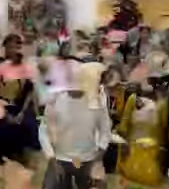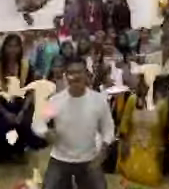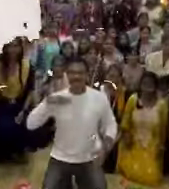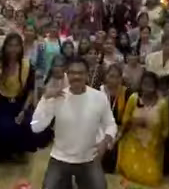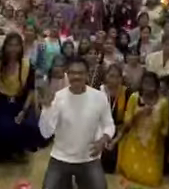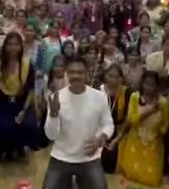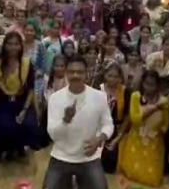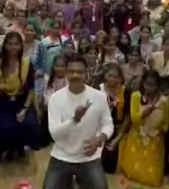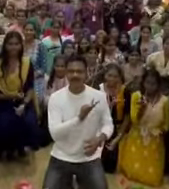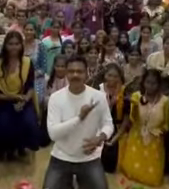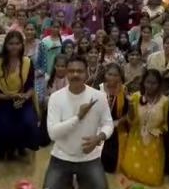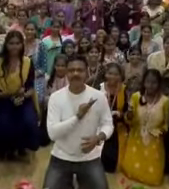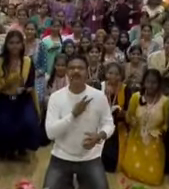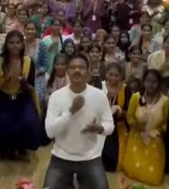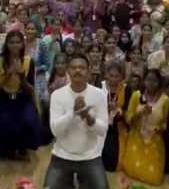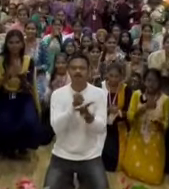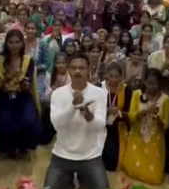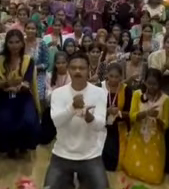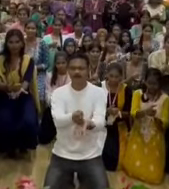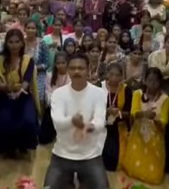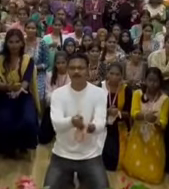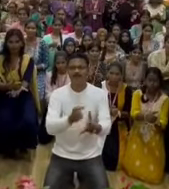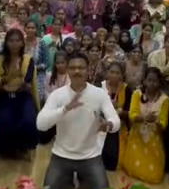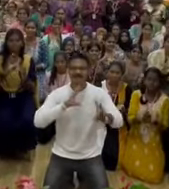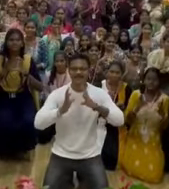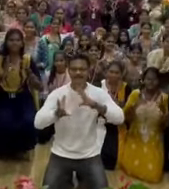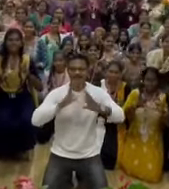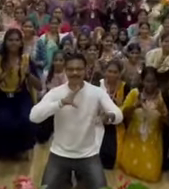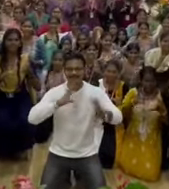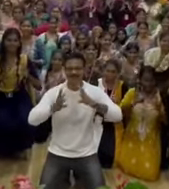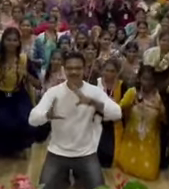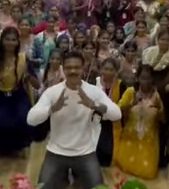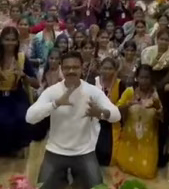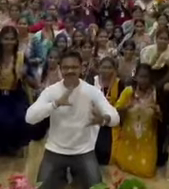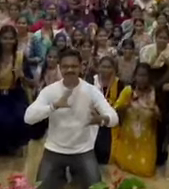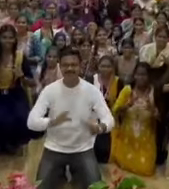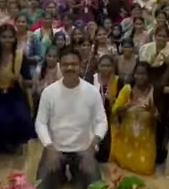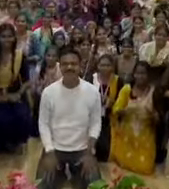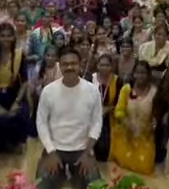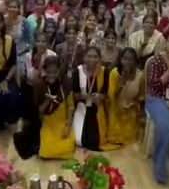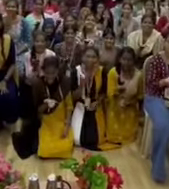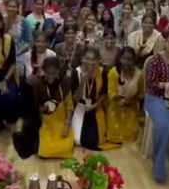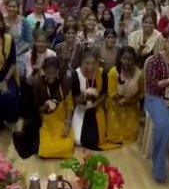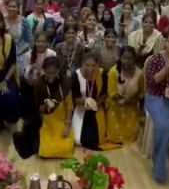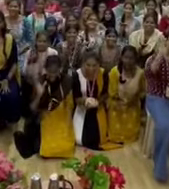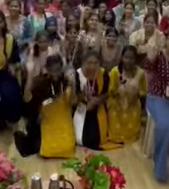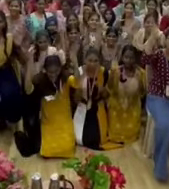We support Sight Language. Thank you.